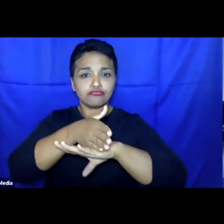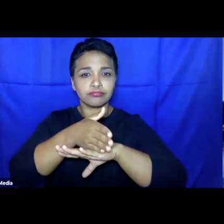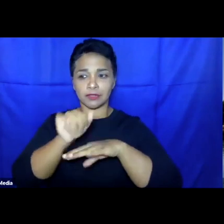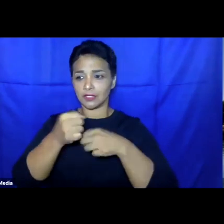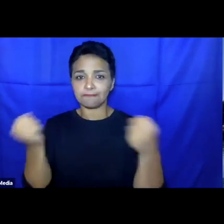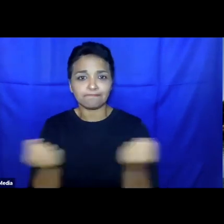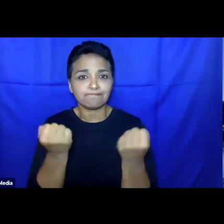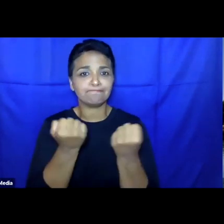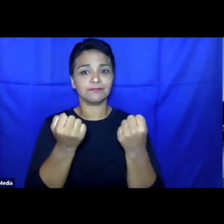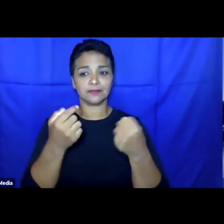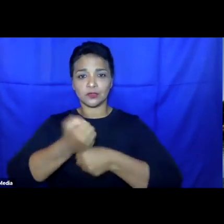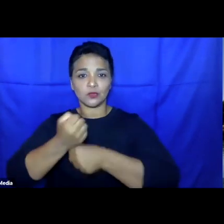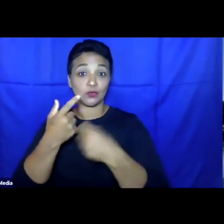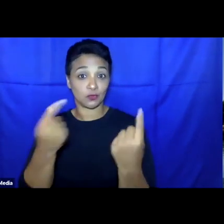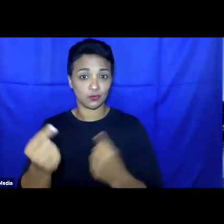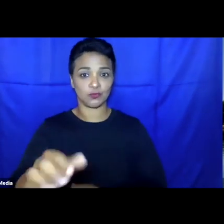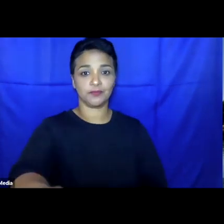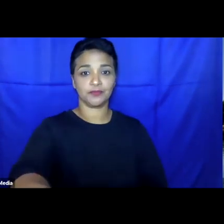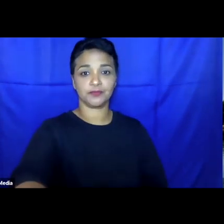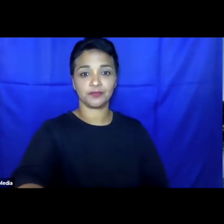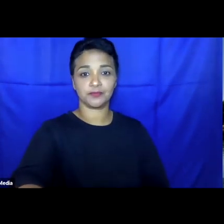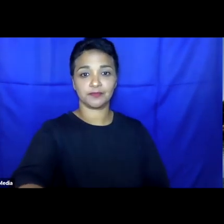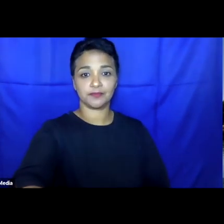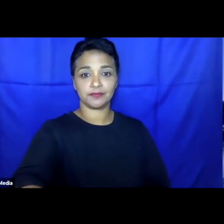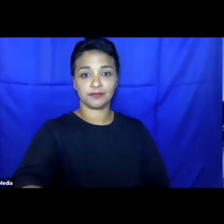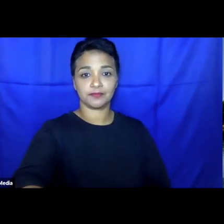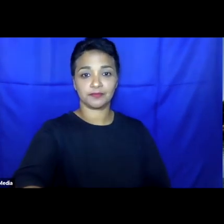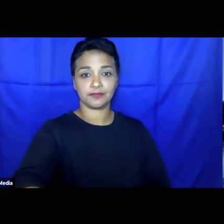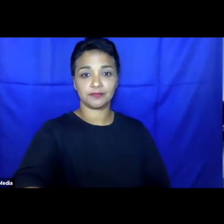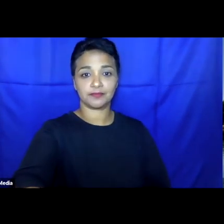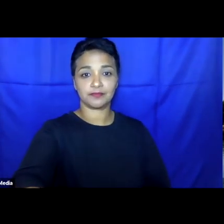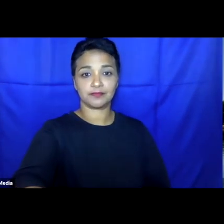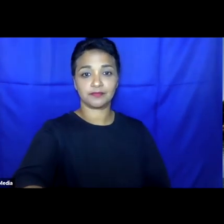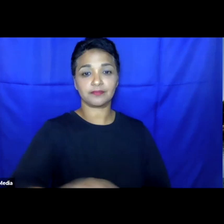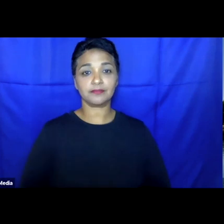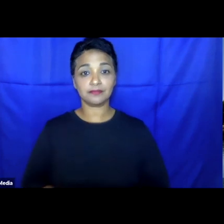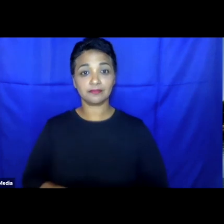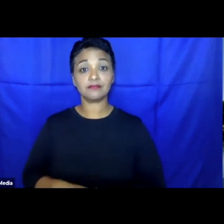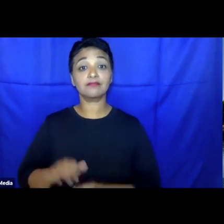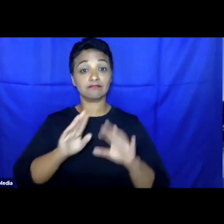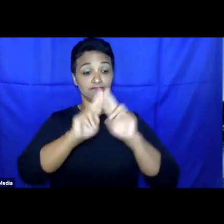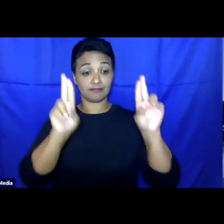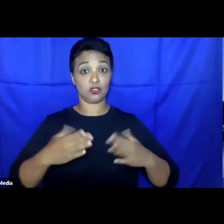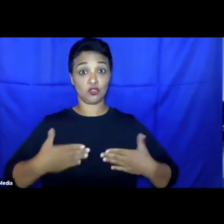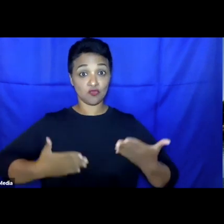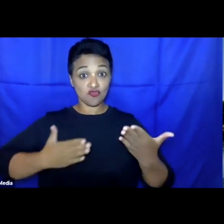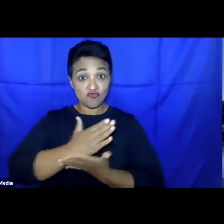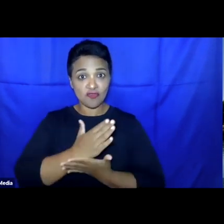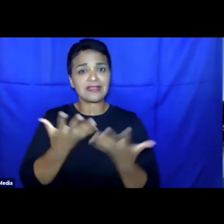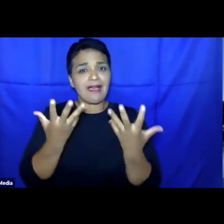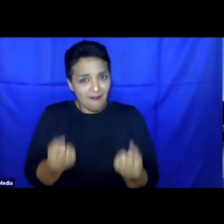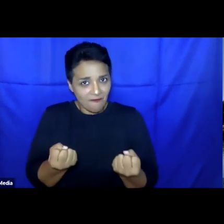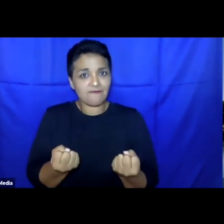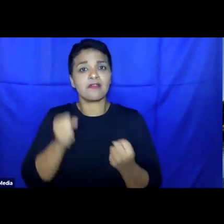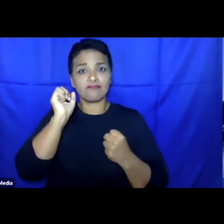rights. International human rights law provides a wide range of rights for every human being, regardless of whether one is